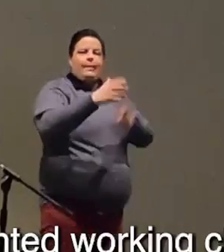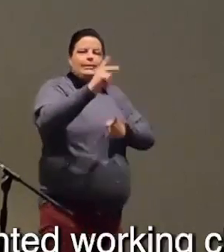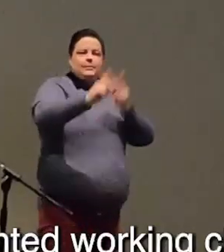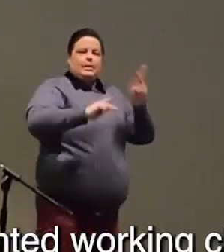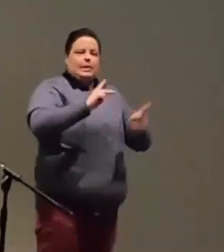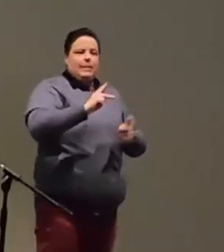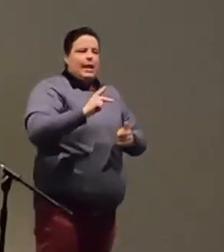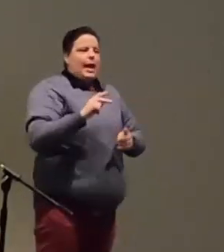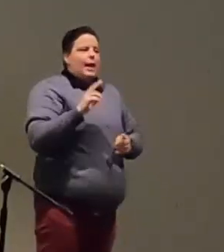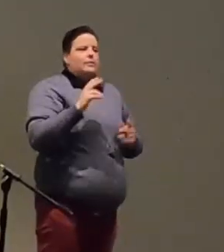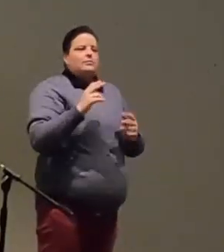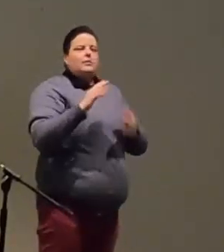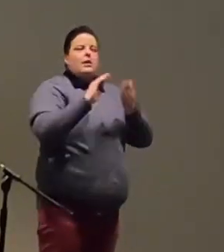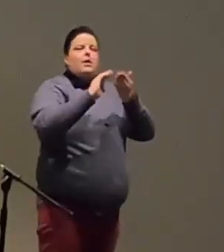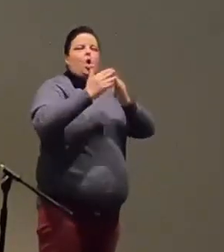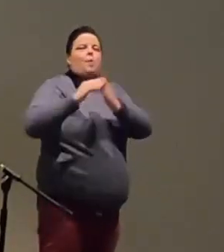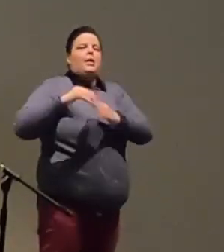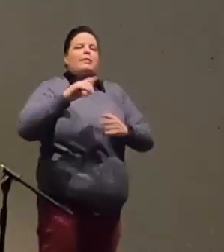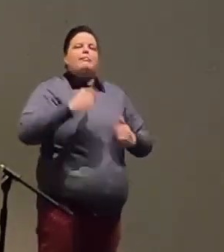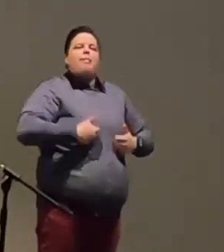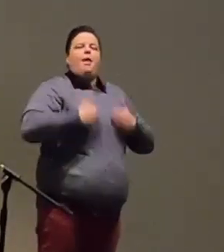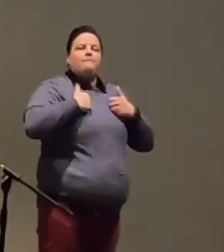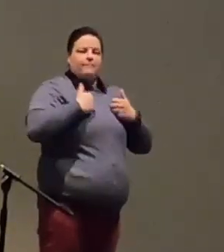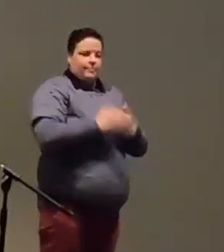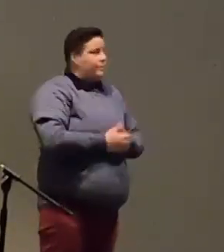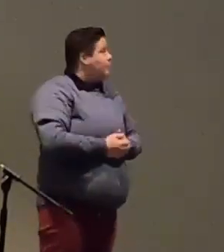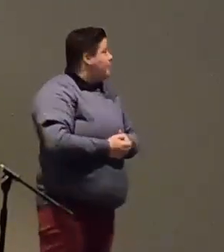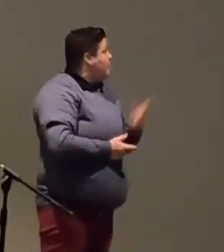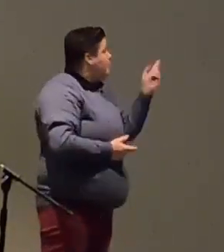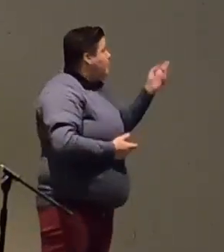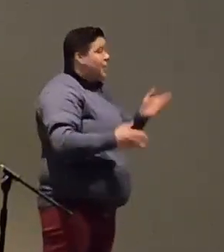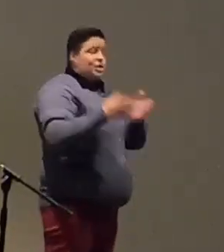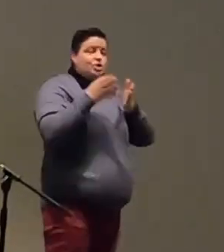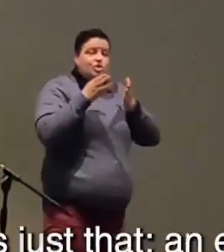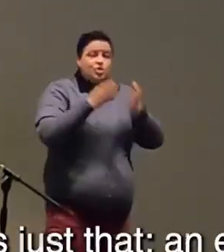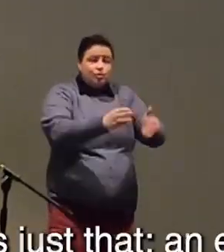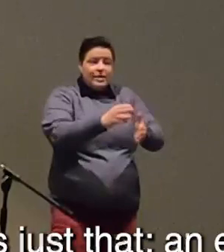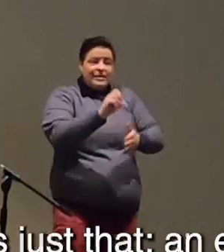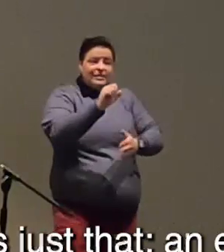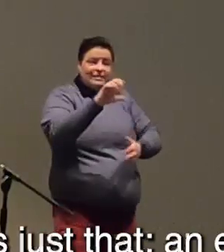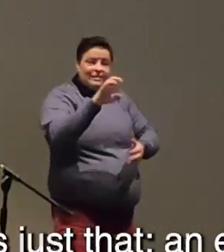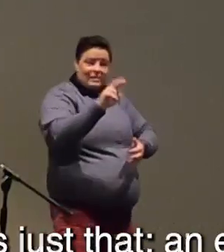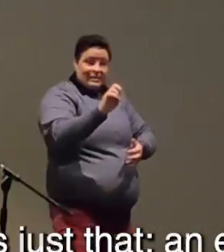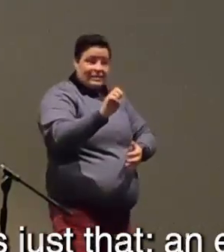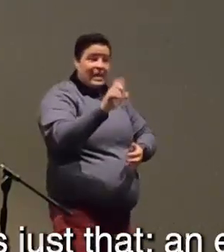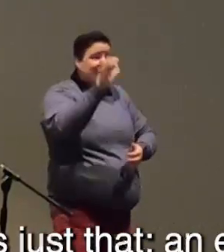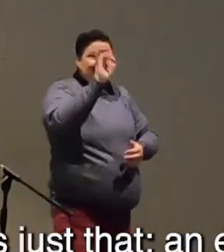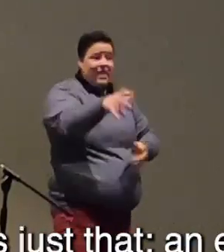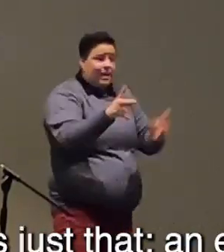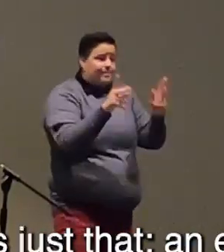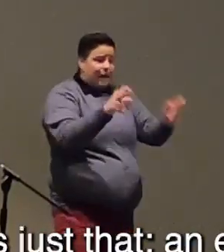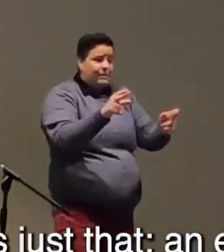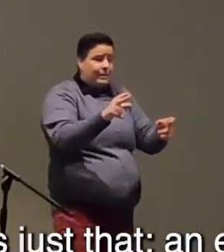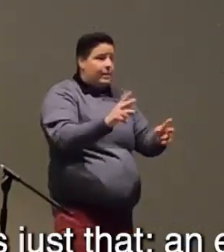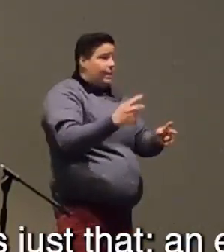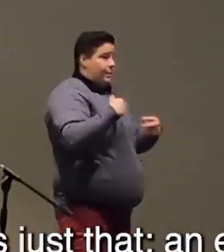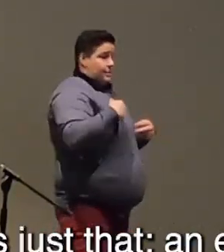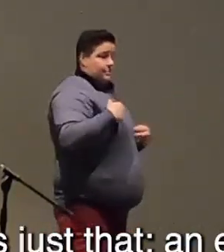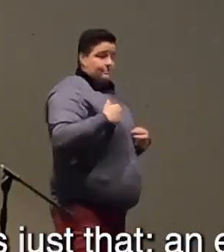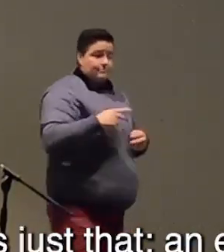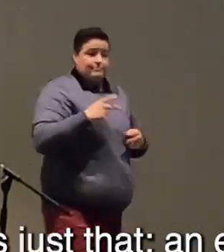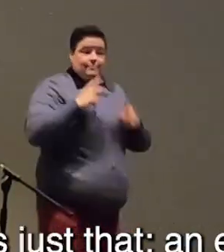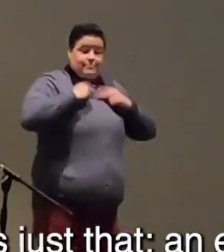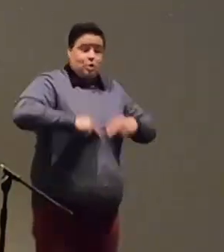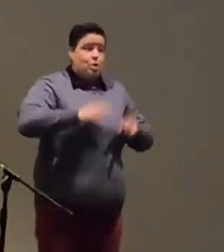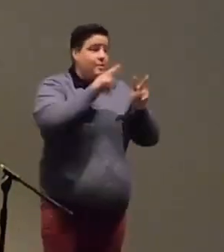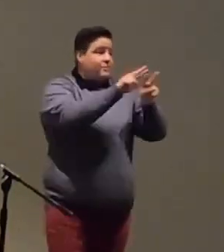of urban life. In this painting, titled Street Scene, it's just that, an eye-level view of a bustling